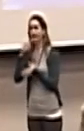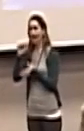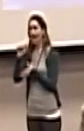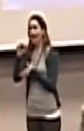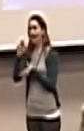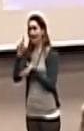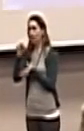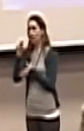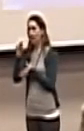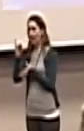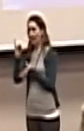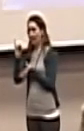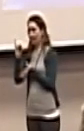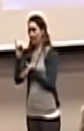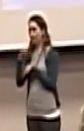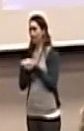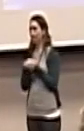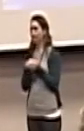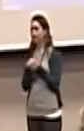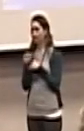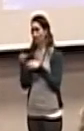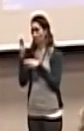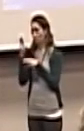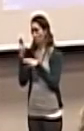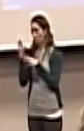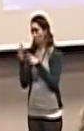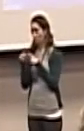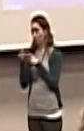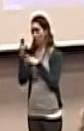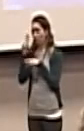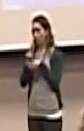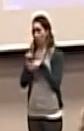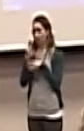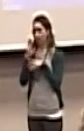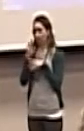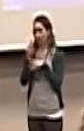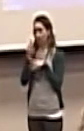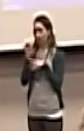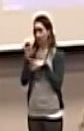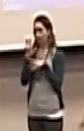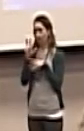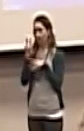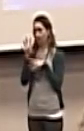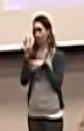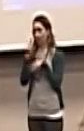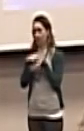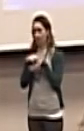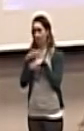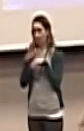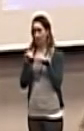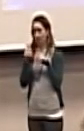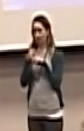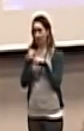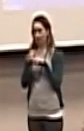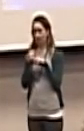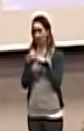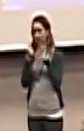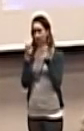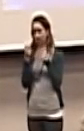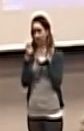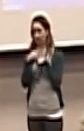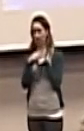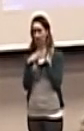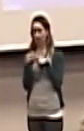in the Old Testament. It's used another 134 times by itself. But Adonai has its own meaning